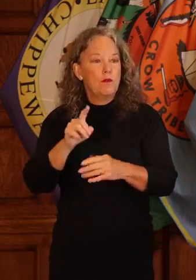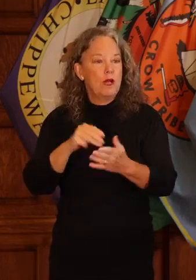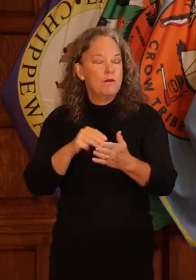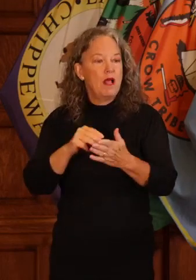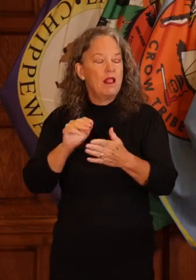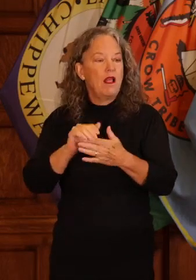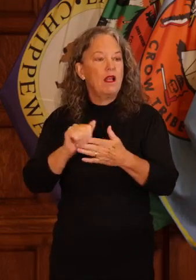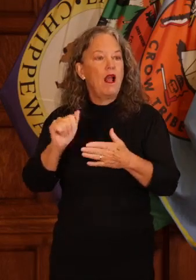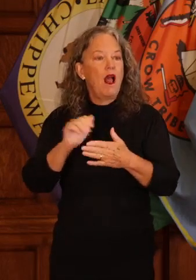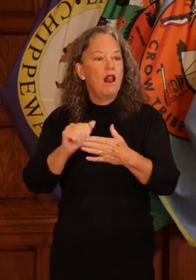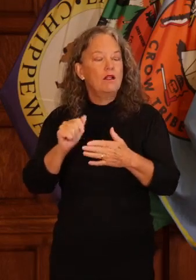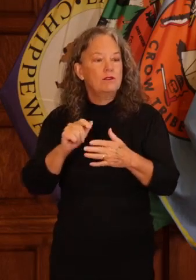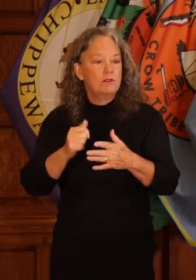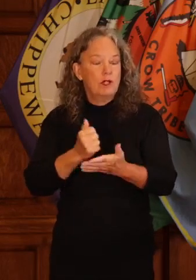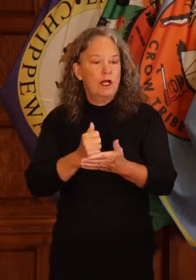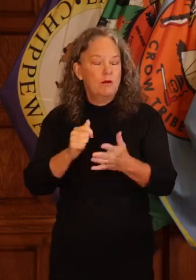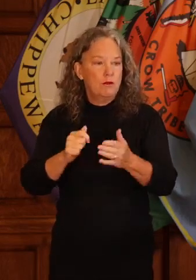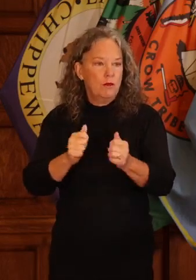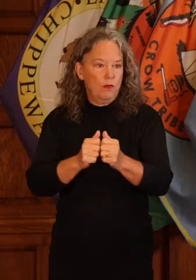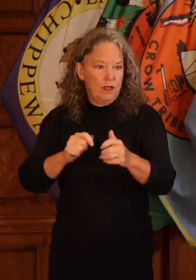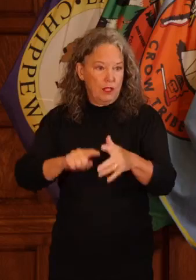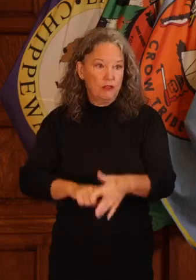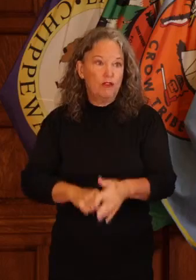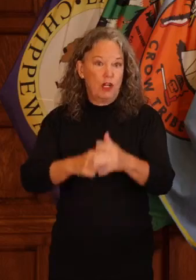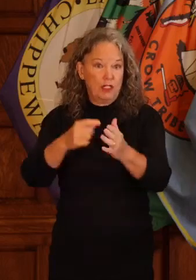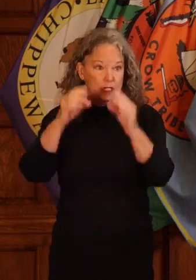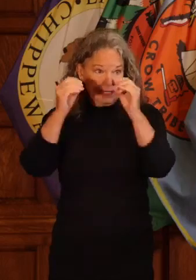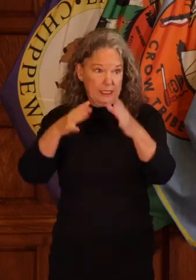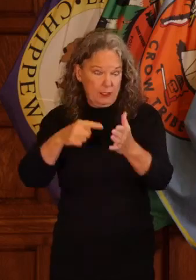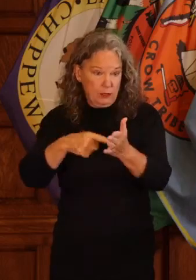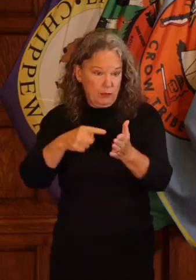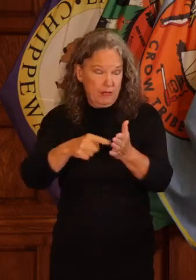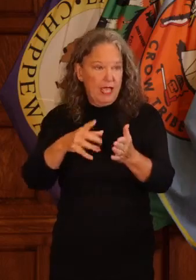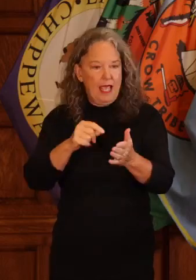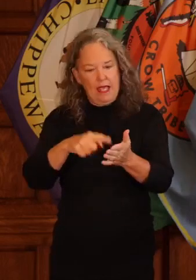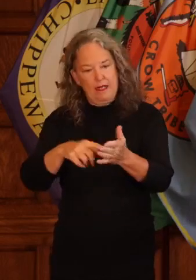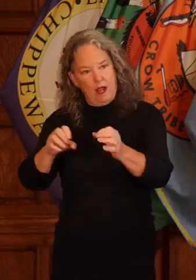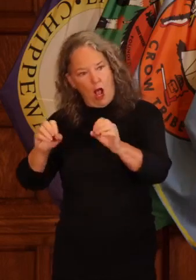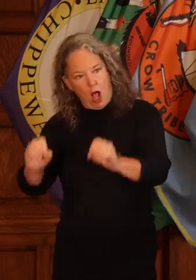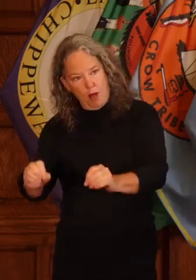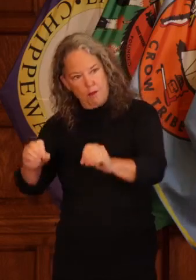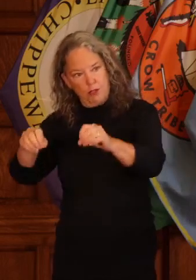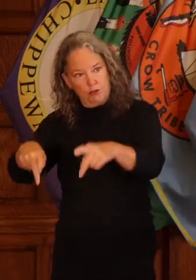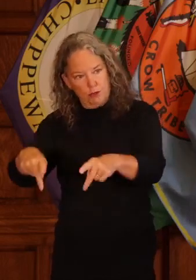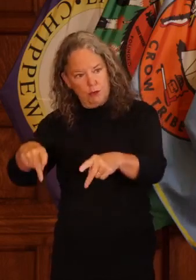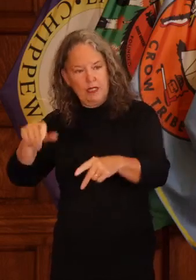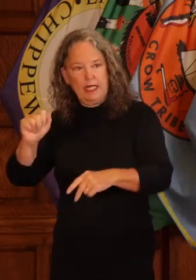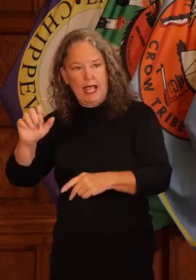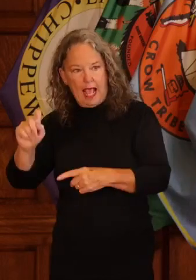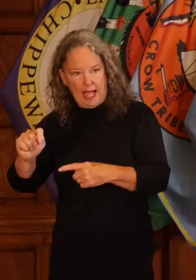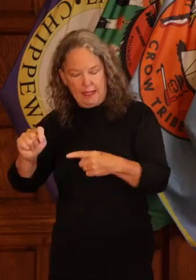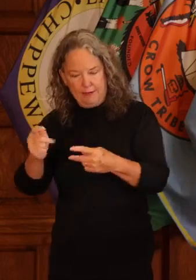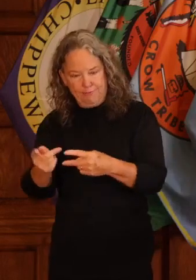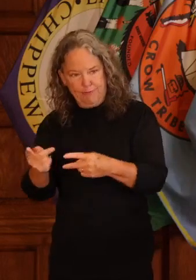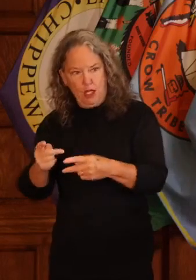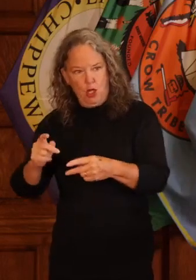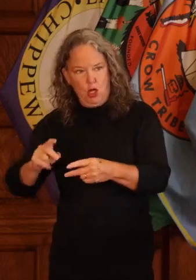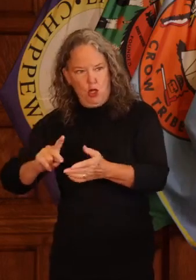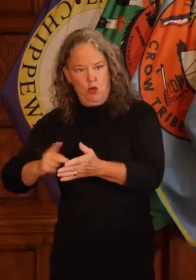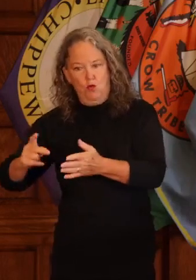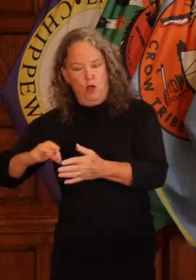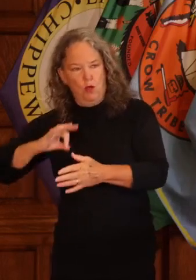to help with starting teacher pay and this Opportunities Act, which will dual credit and other